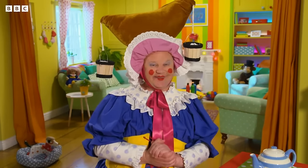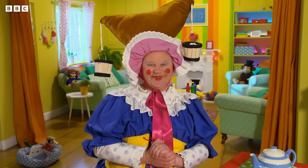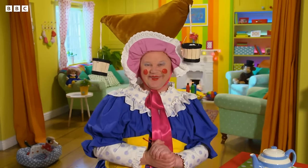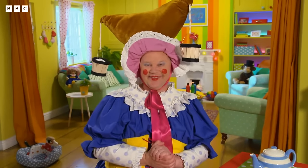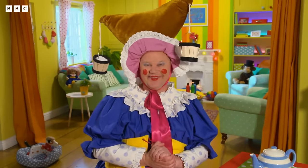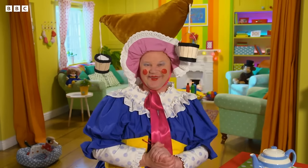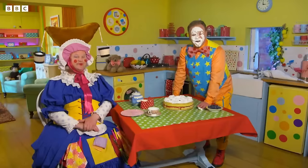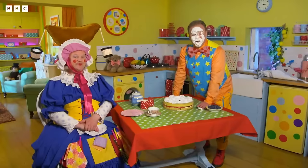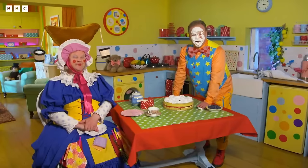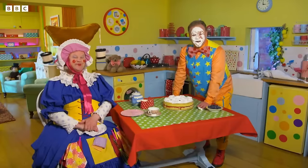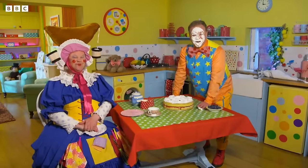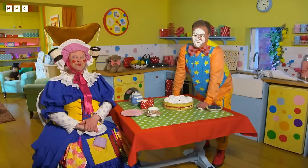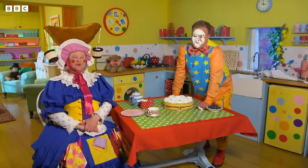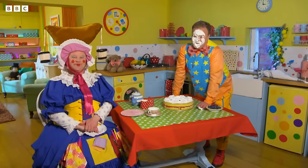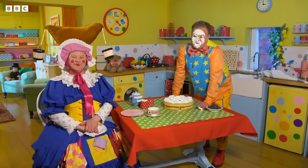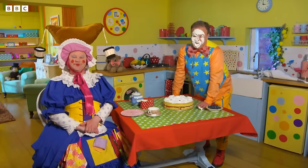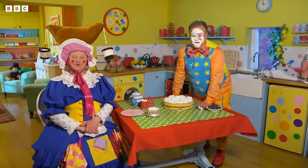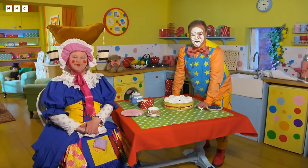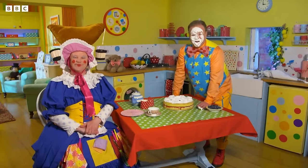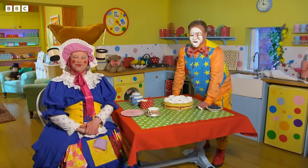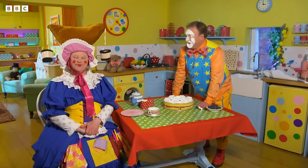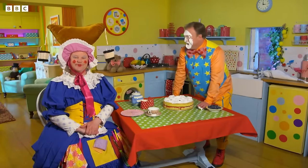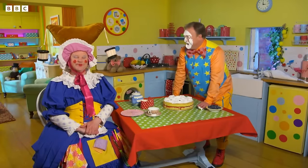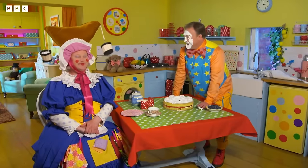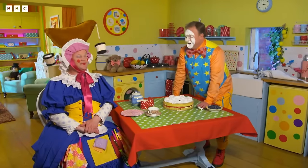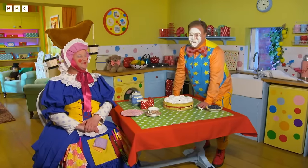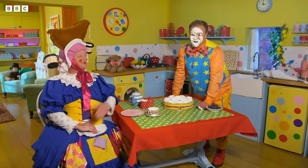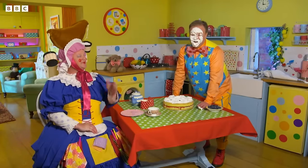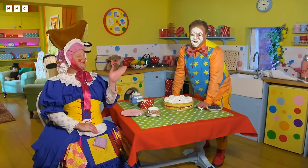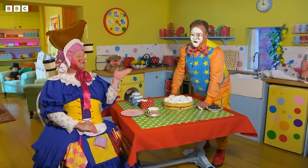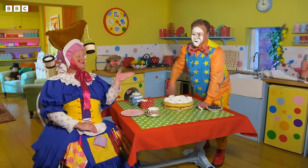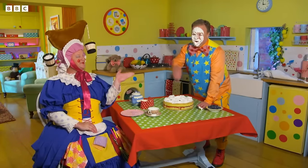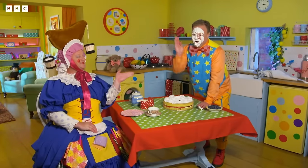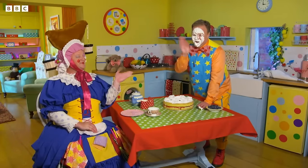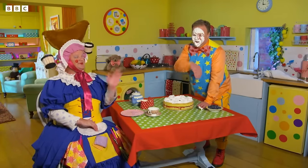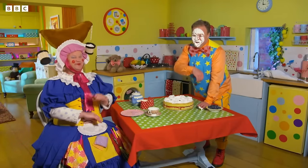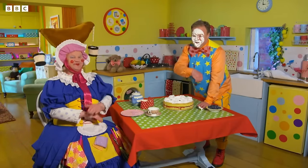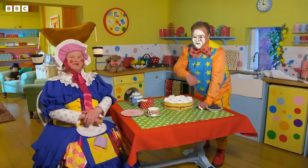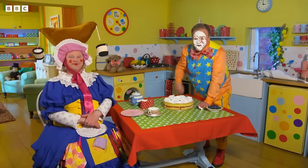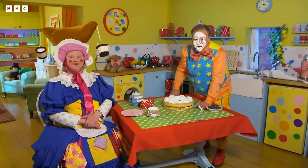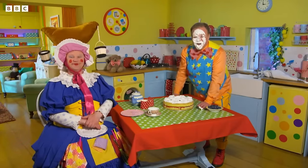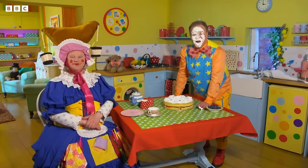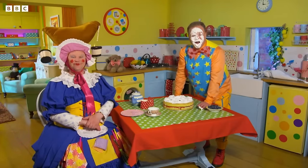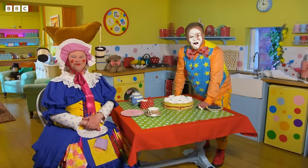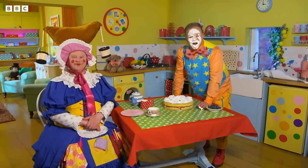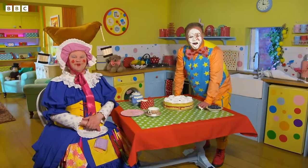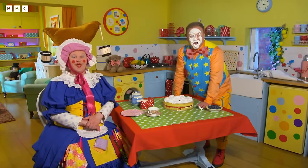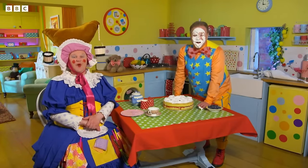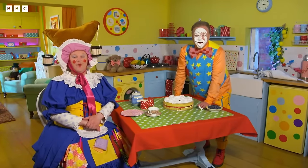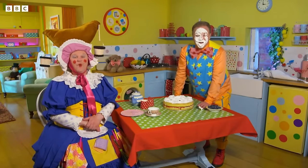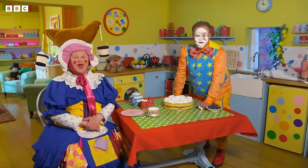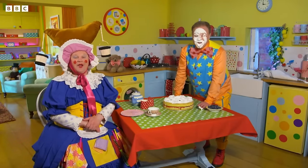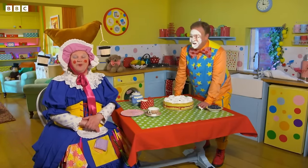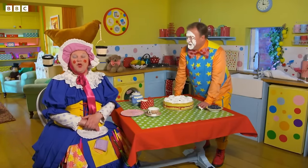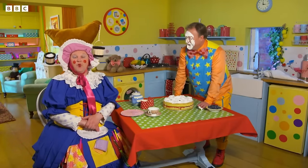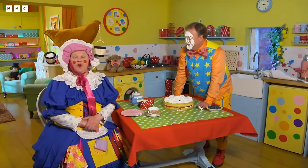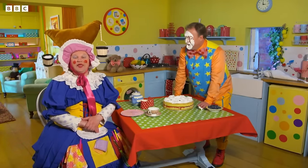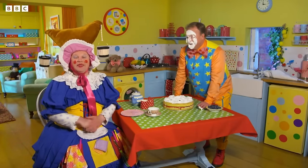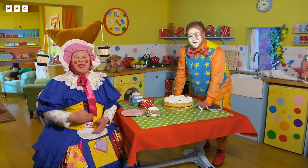Thank you, Aunt Polly and Mr. Tumble. We think you're both stars. Well, we think